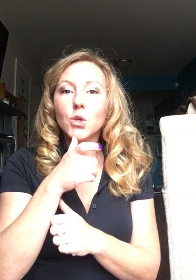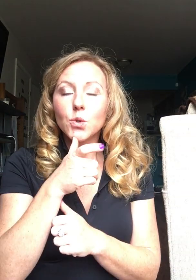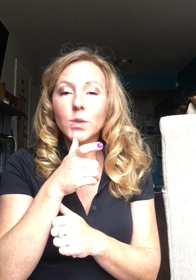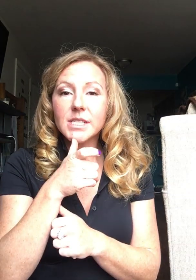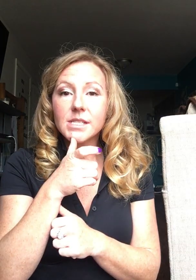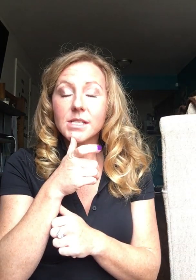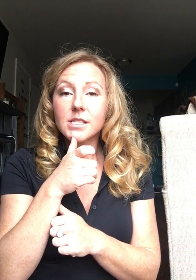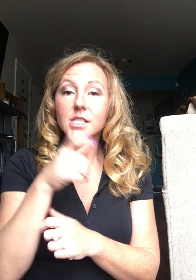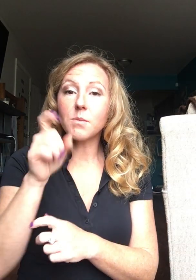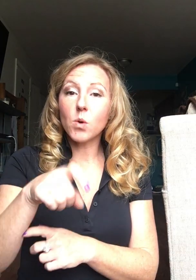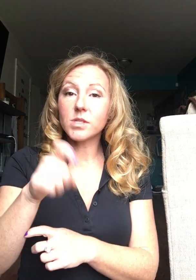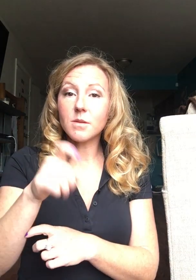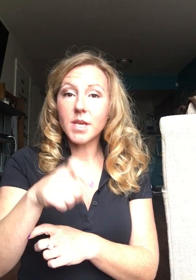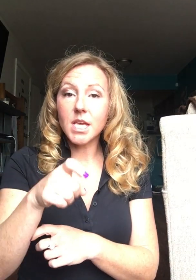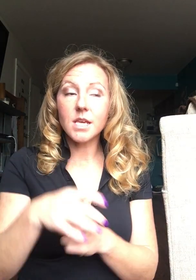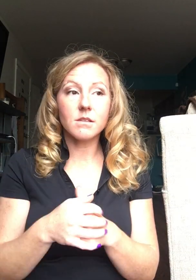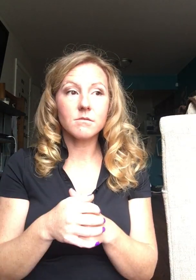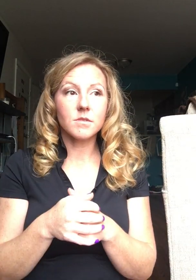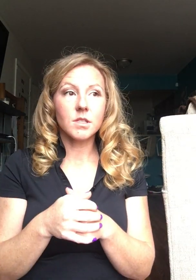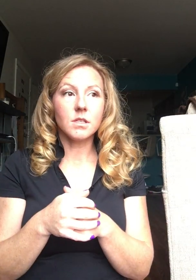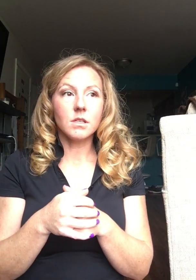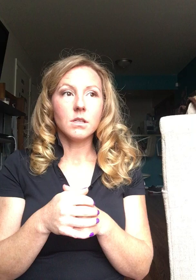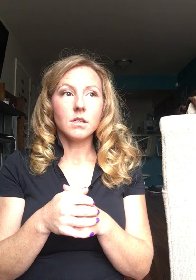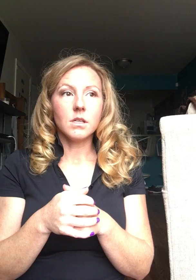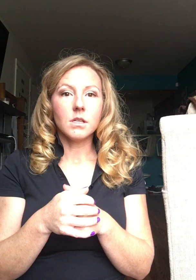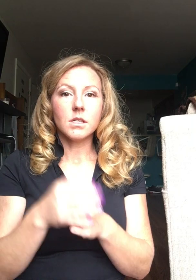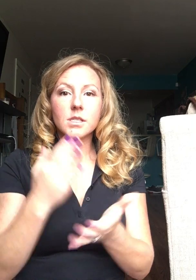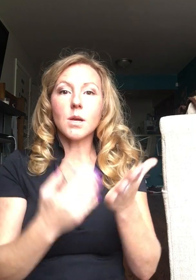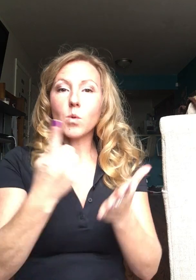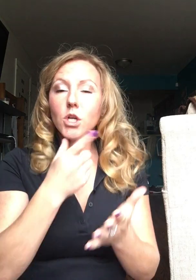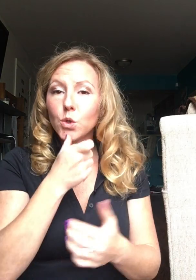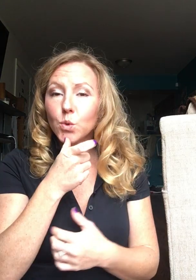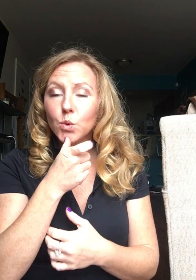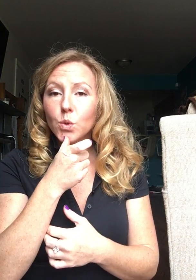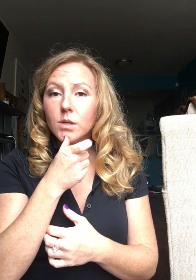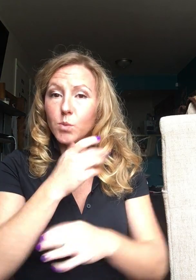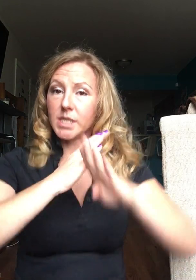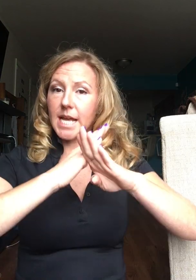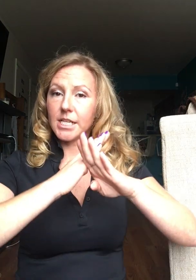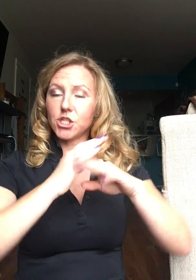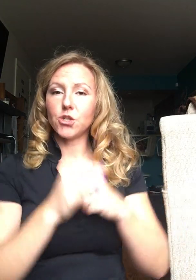who is supposed to be someone who protects you